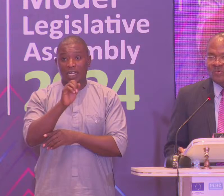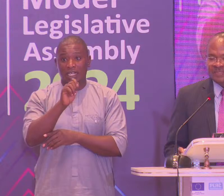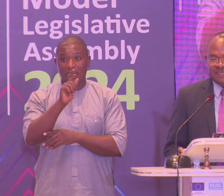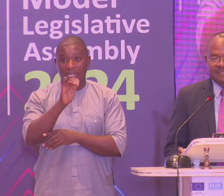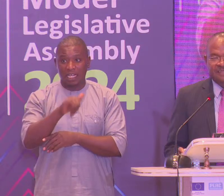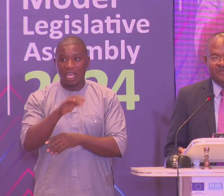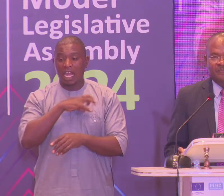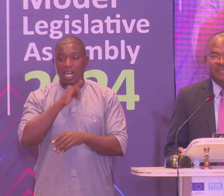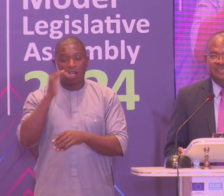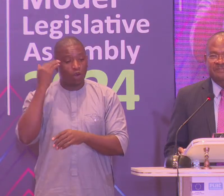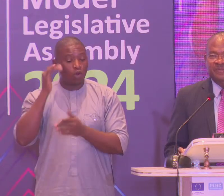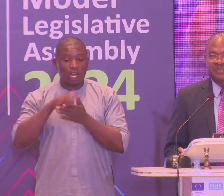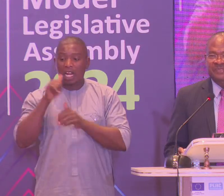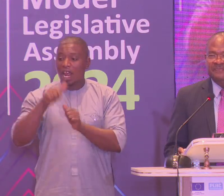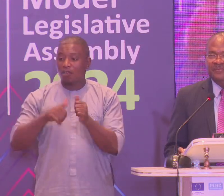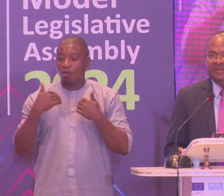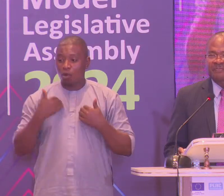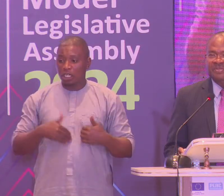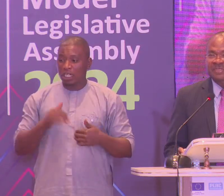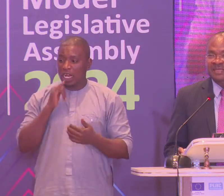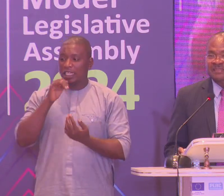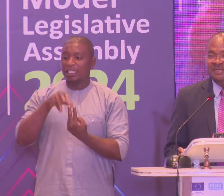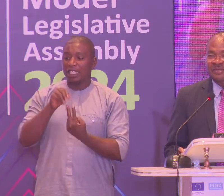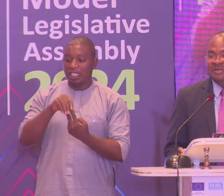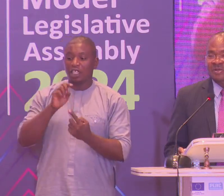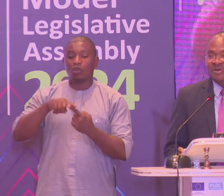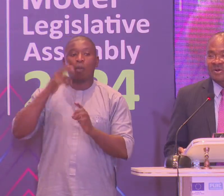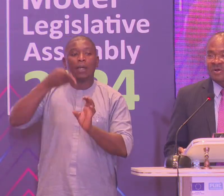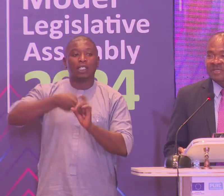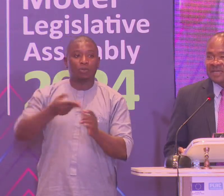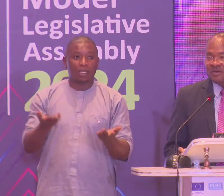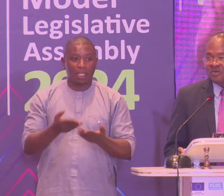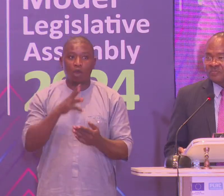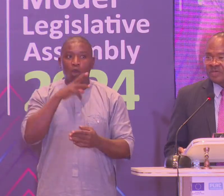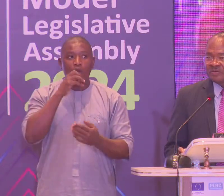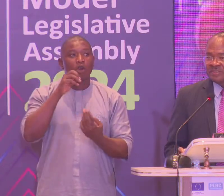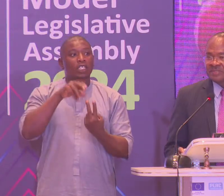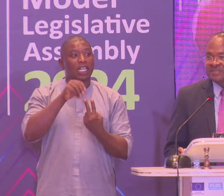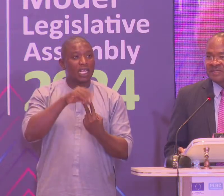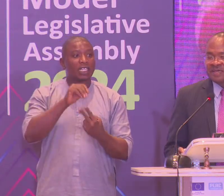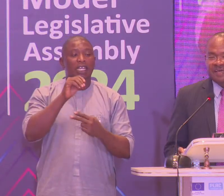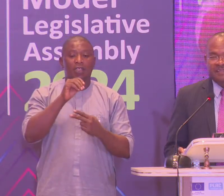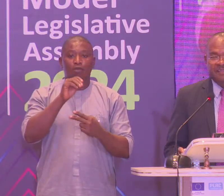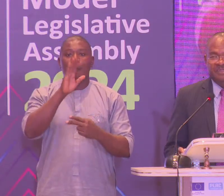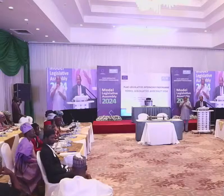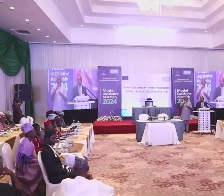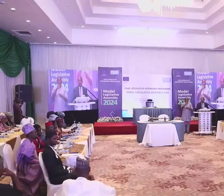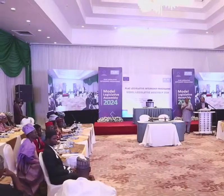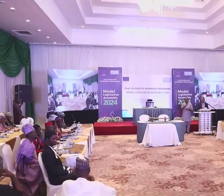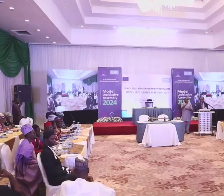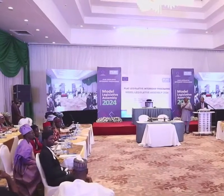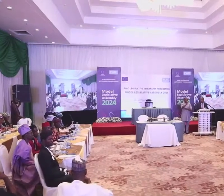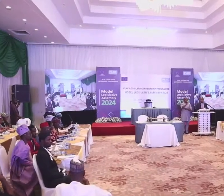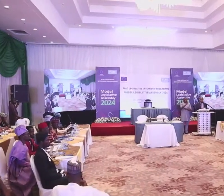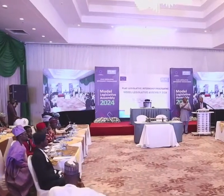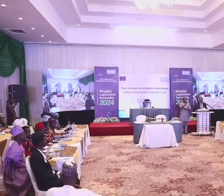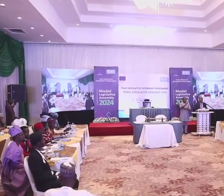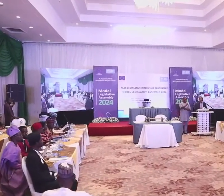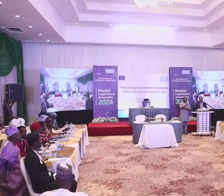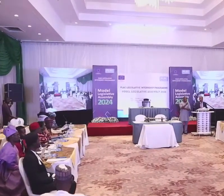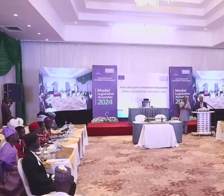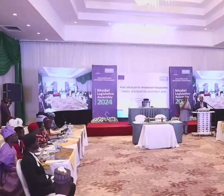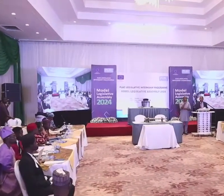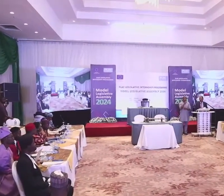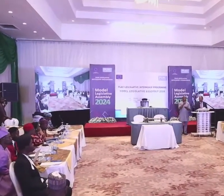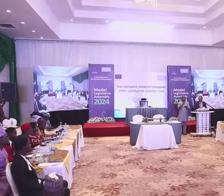was selected to participate in this program was selected on their own merits. I think it's always not even very helpful when you